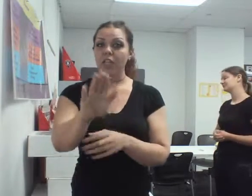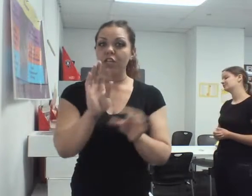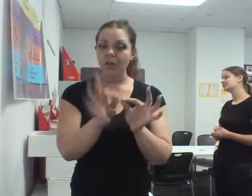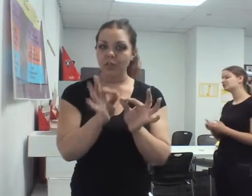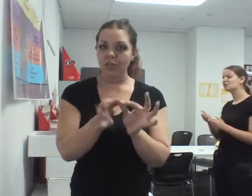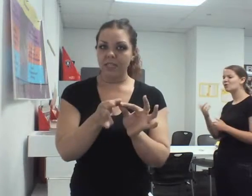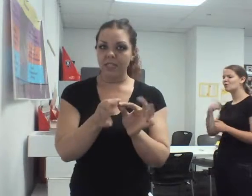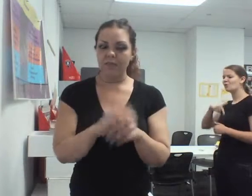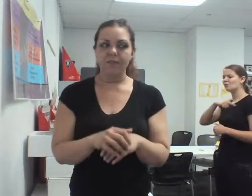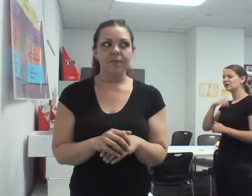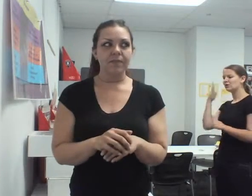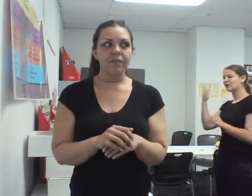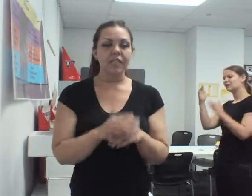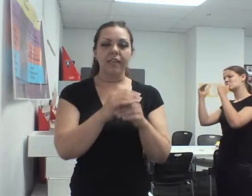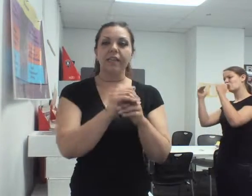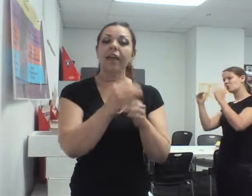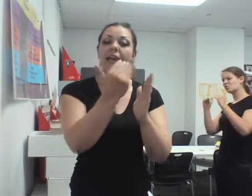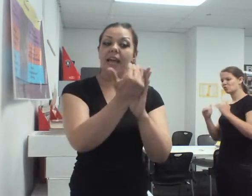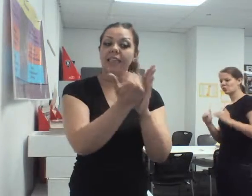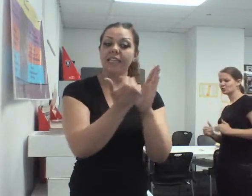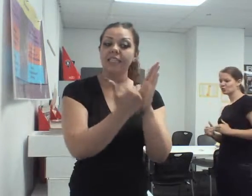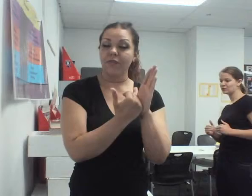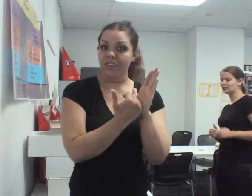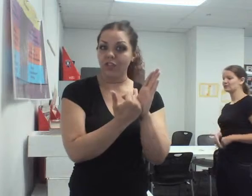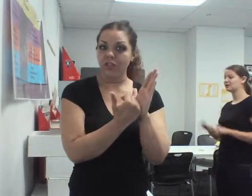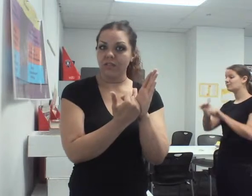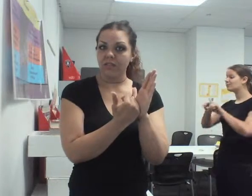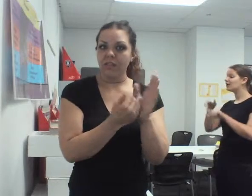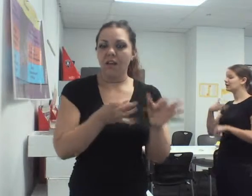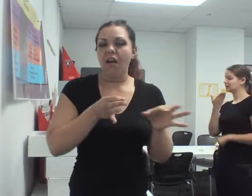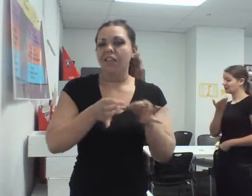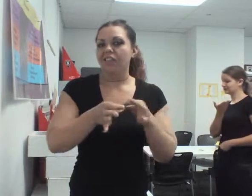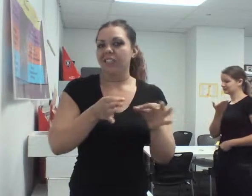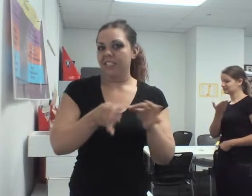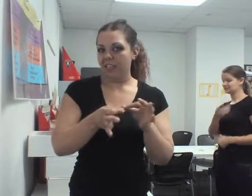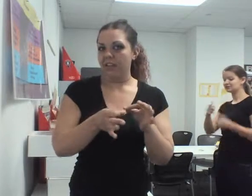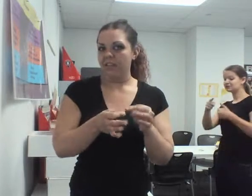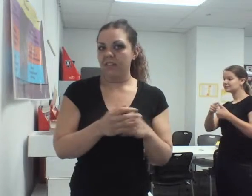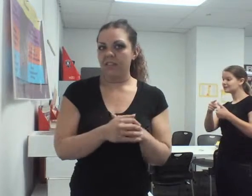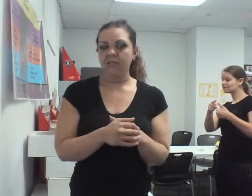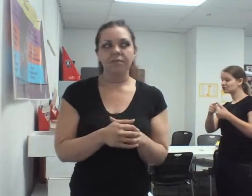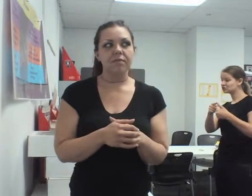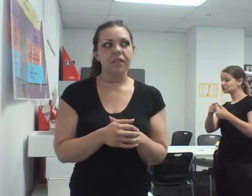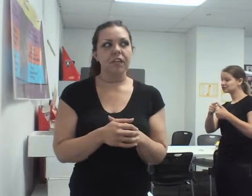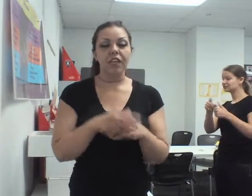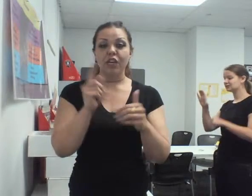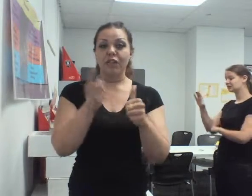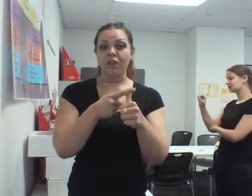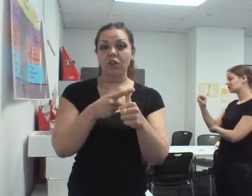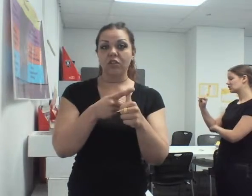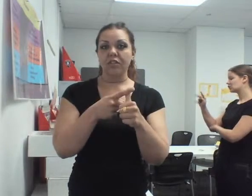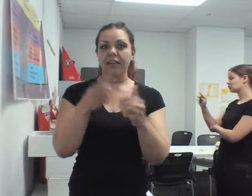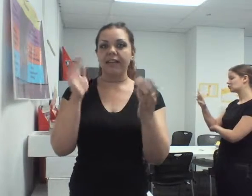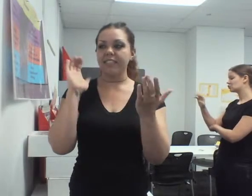individually. But here are the 7 features listed. The first is contrasting, which is kind of